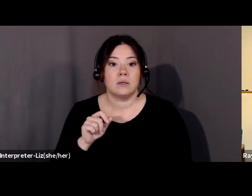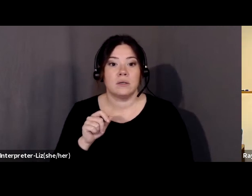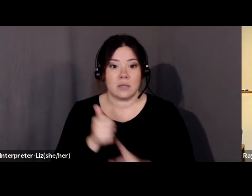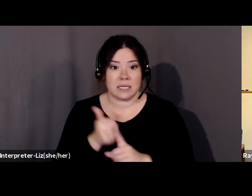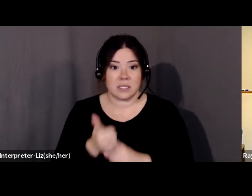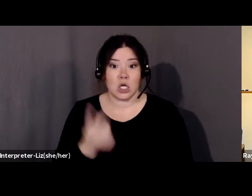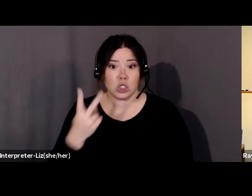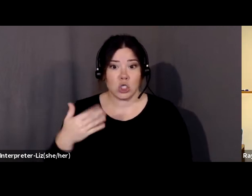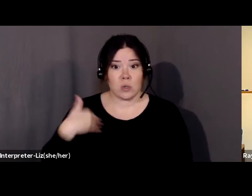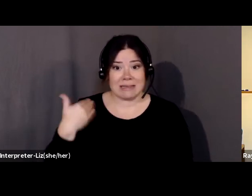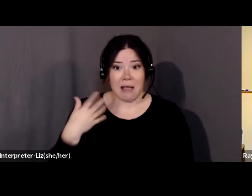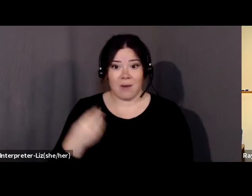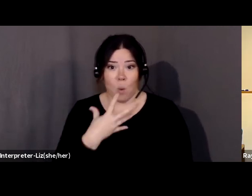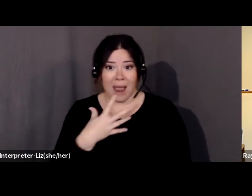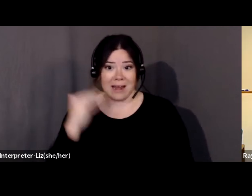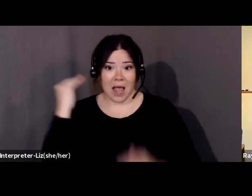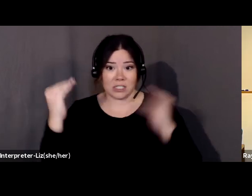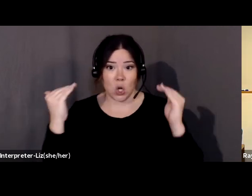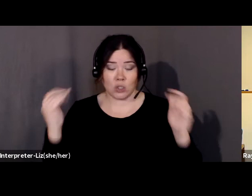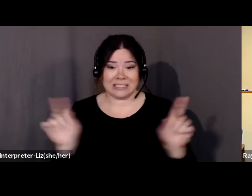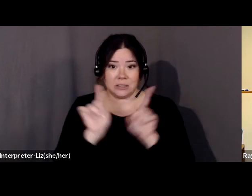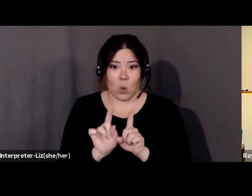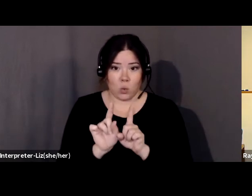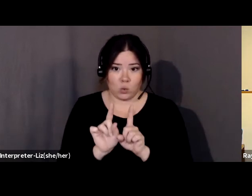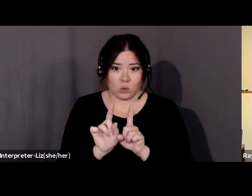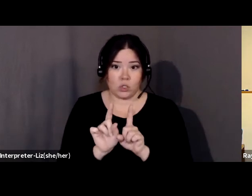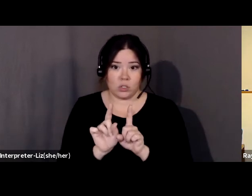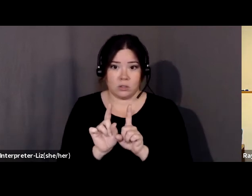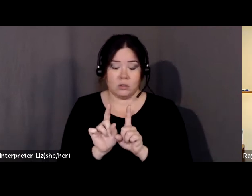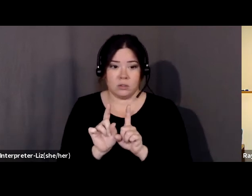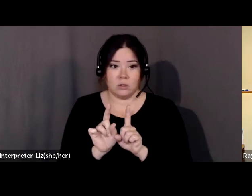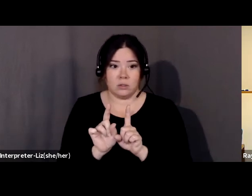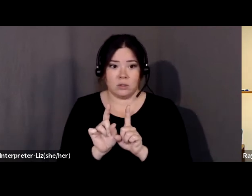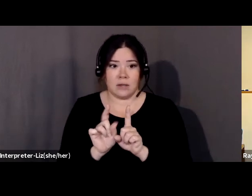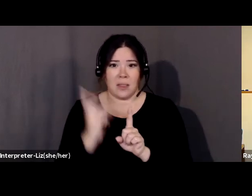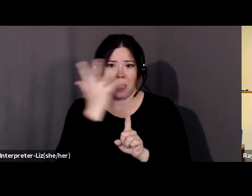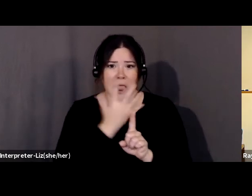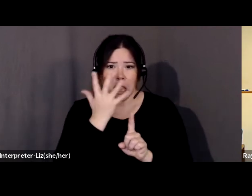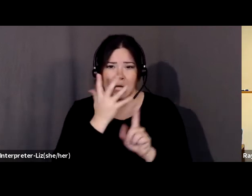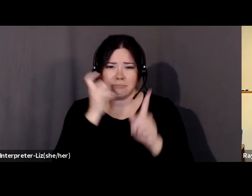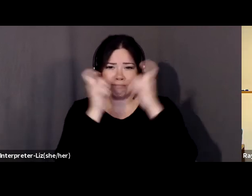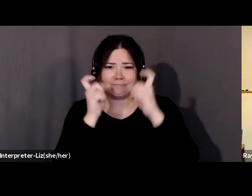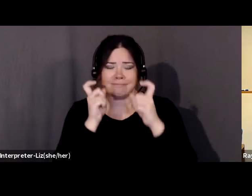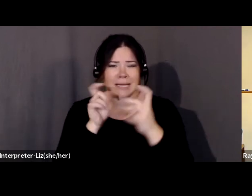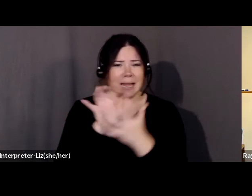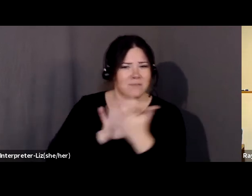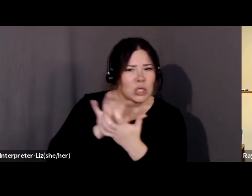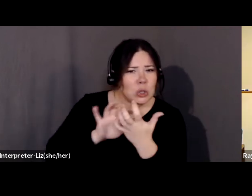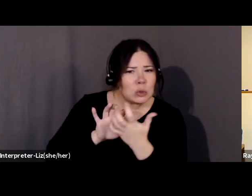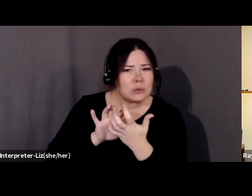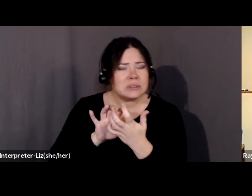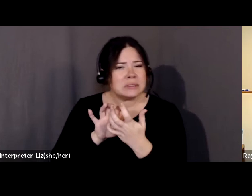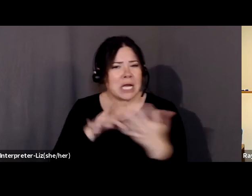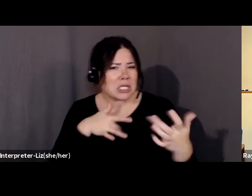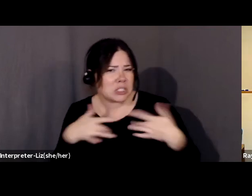two young white adults standing close to each other, looking confused or concerned. One